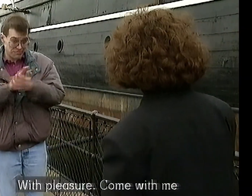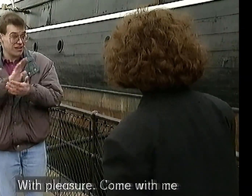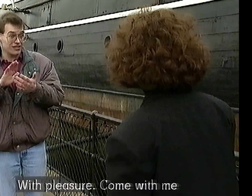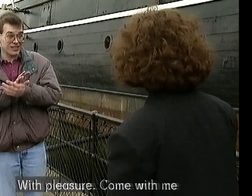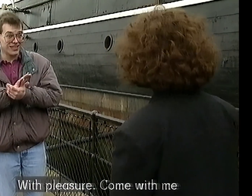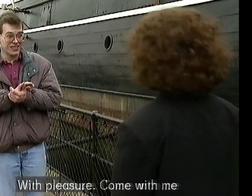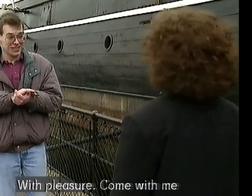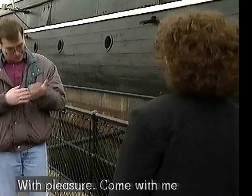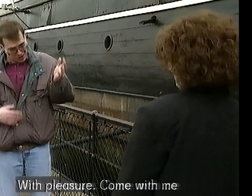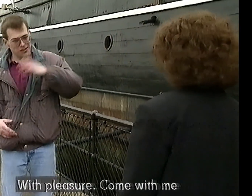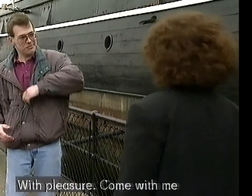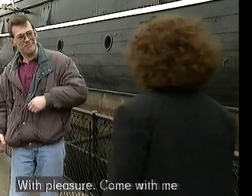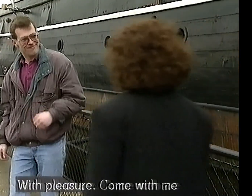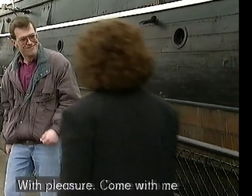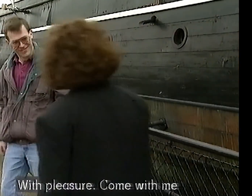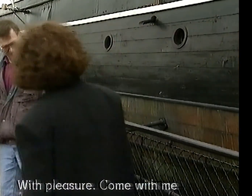With pleasure. Come with me.